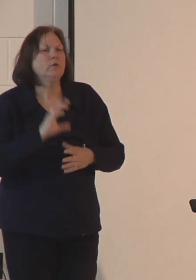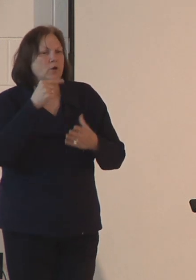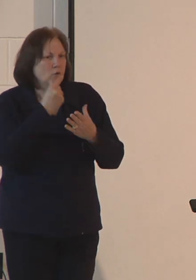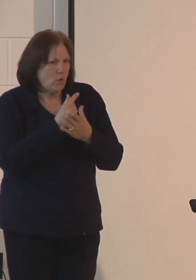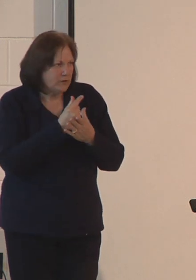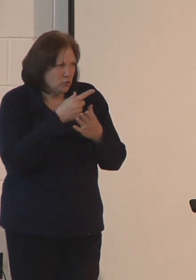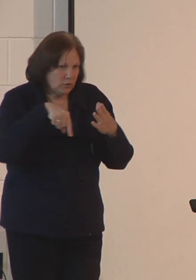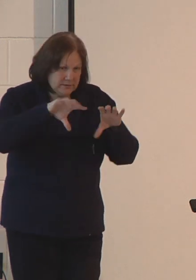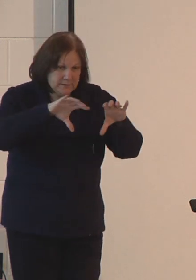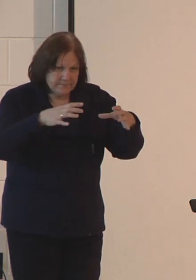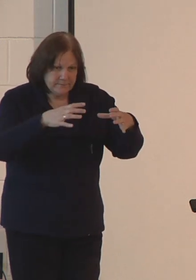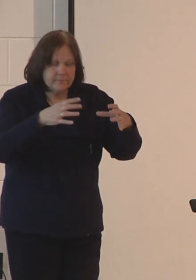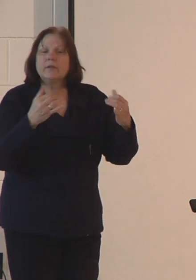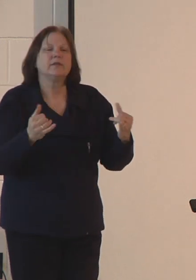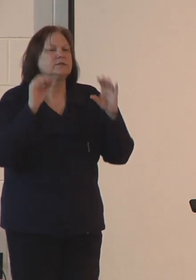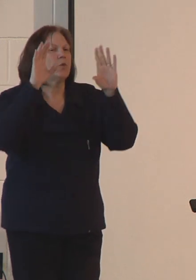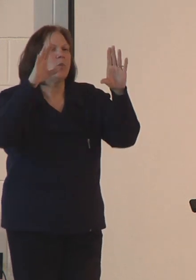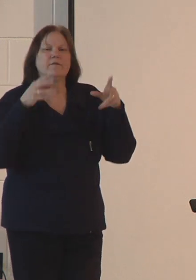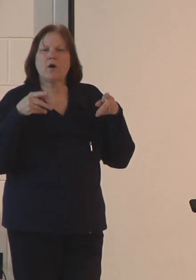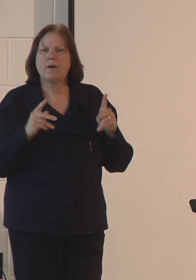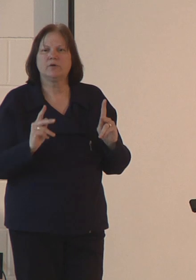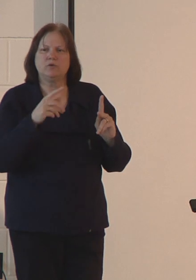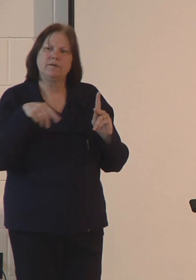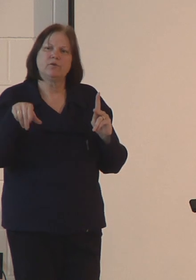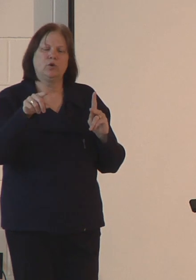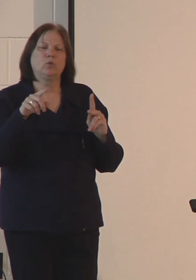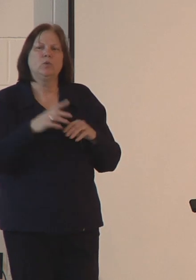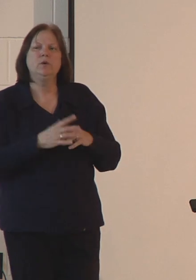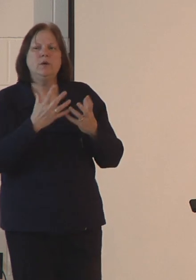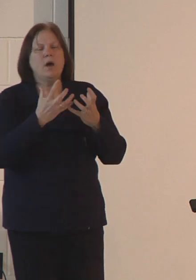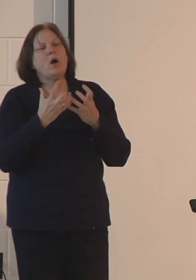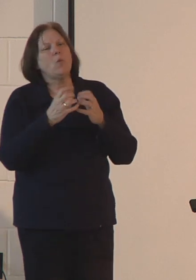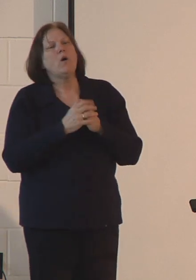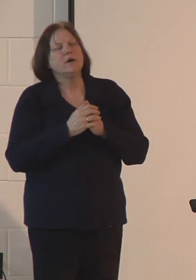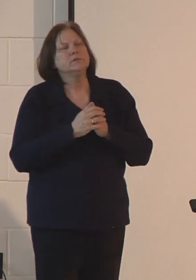graduates, this is a wonderful opportunity for you, and I want to